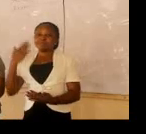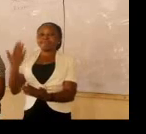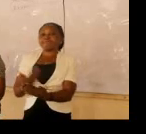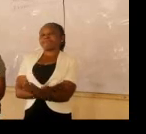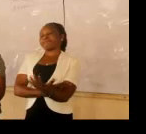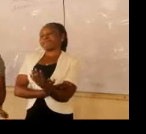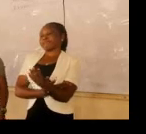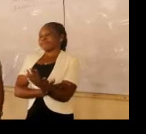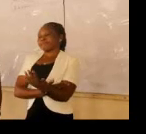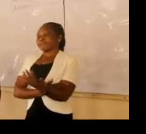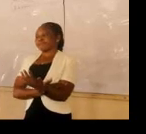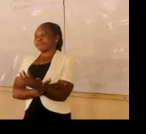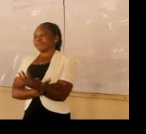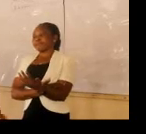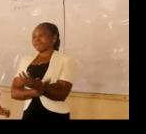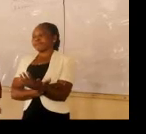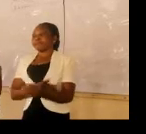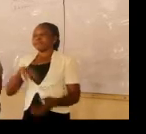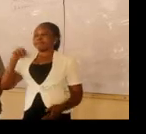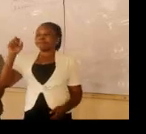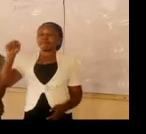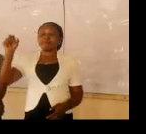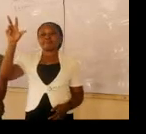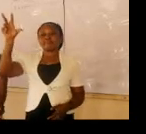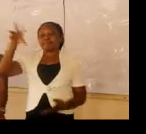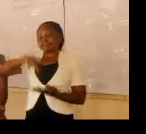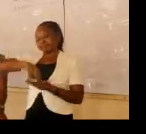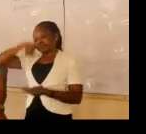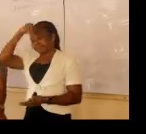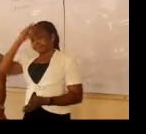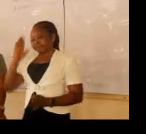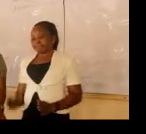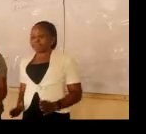Good morning, my SS3 students.